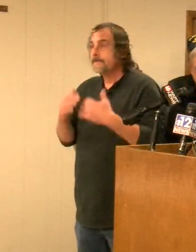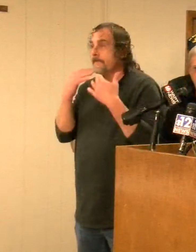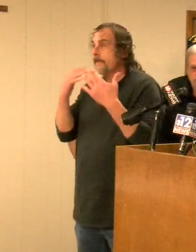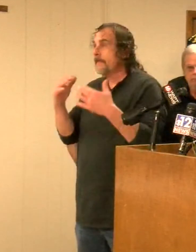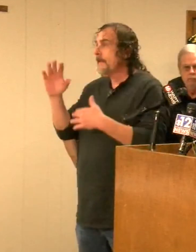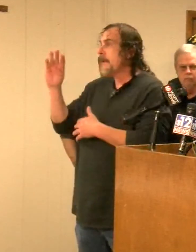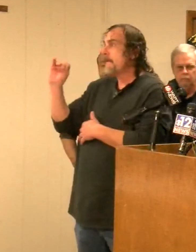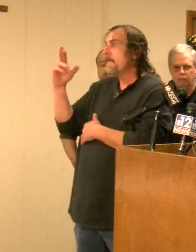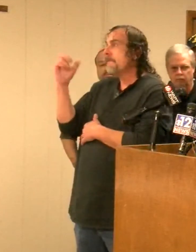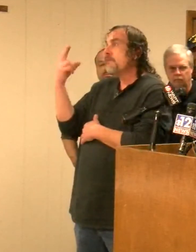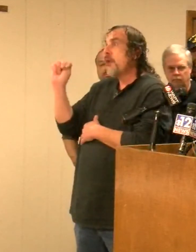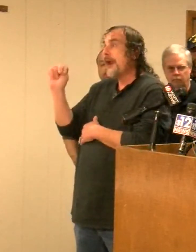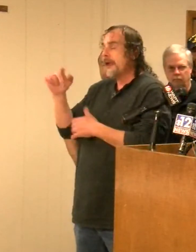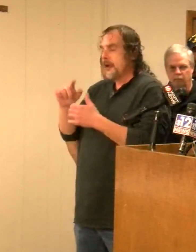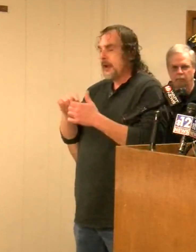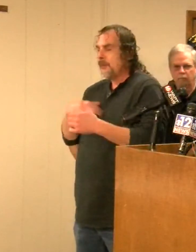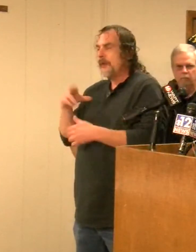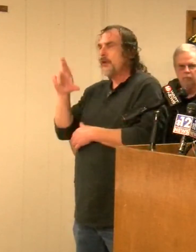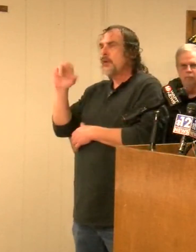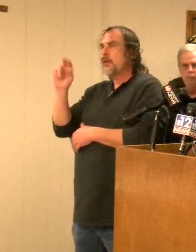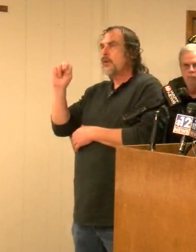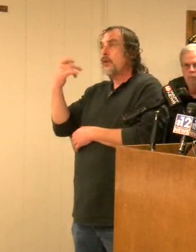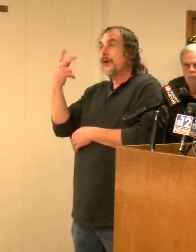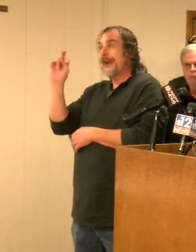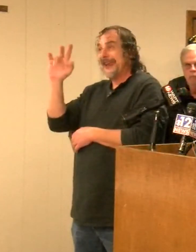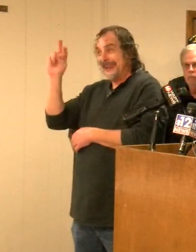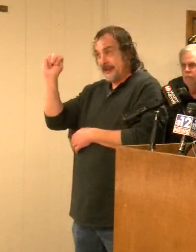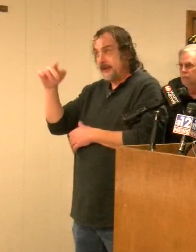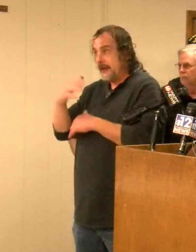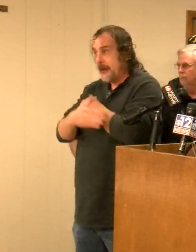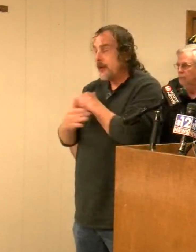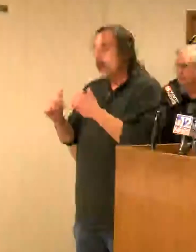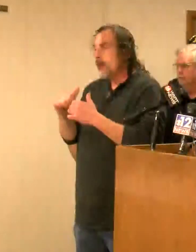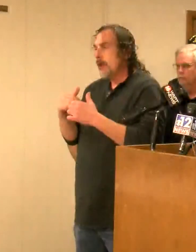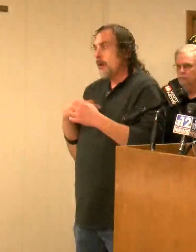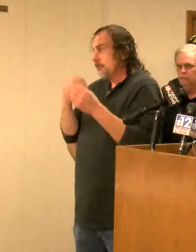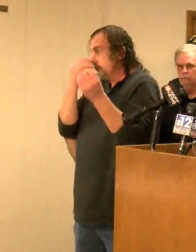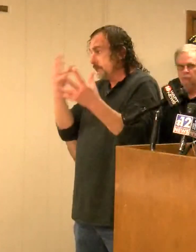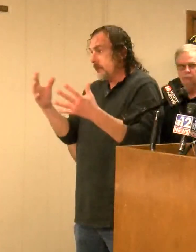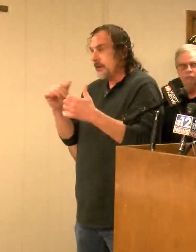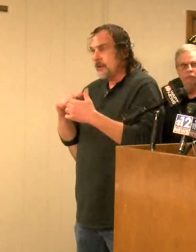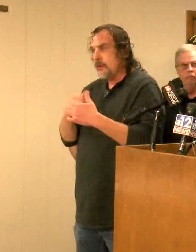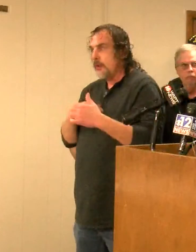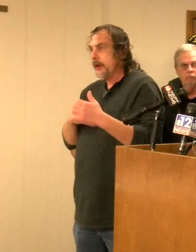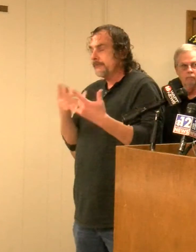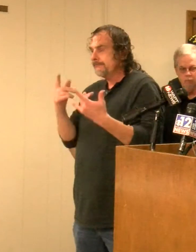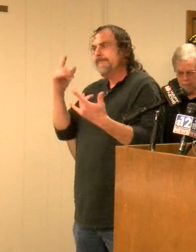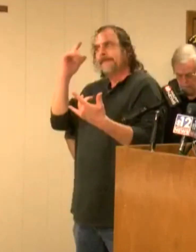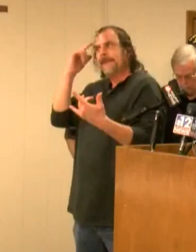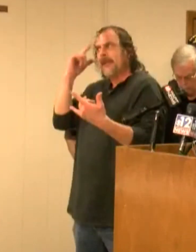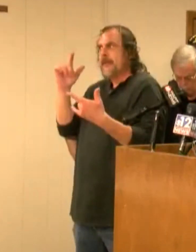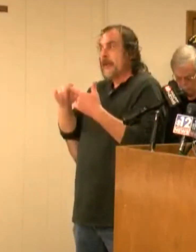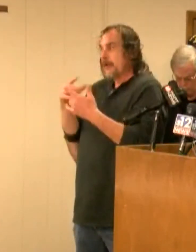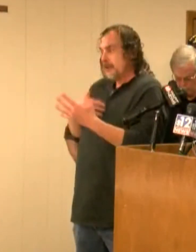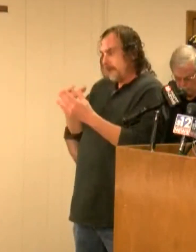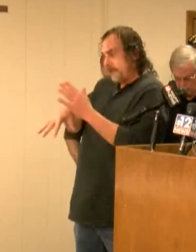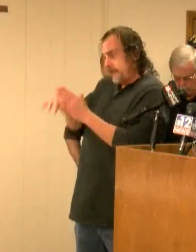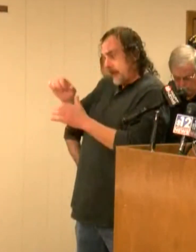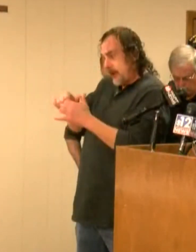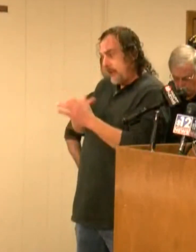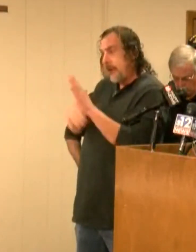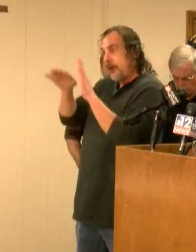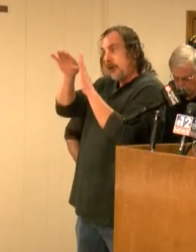Thank you. My name is Brian Grantham with Rankin County Emergency Operations. Just wanted to let everyone know that we are cautiously optimistic with the news that we learned today